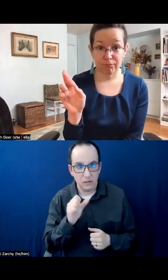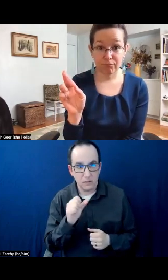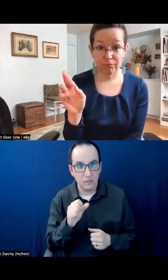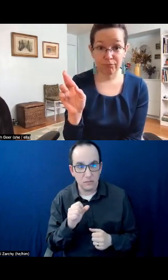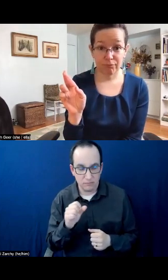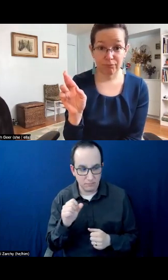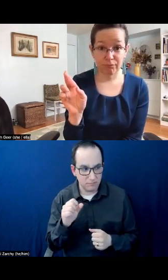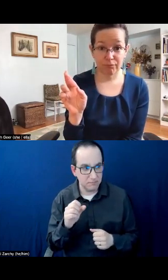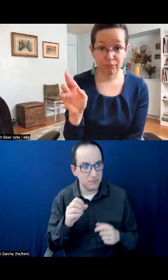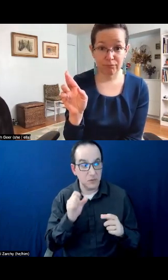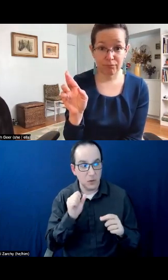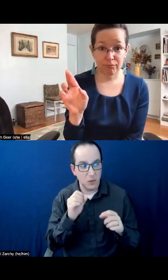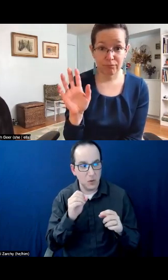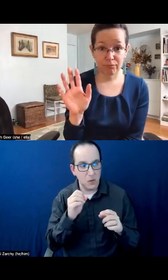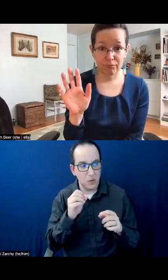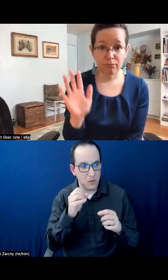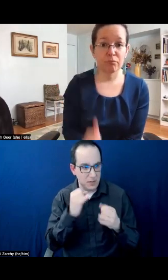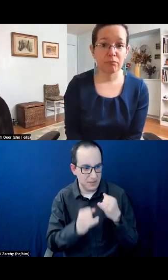set.